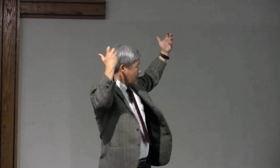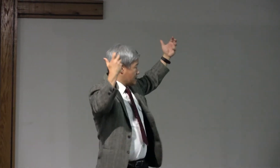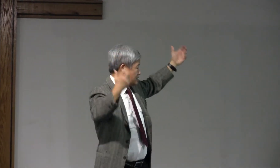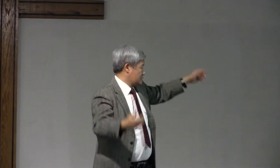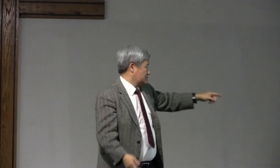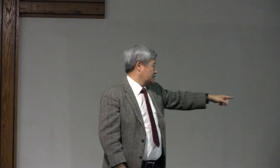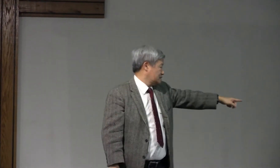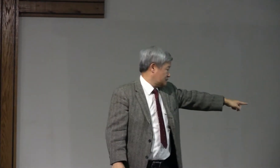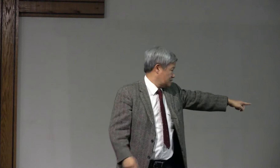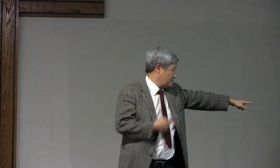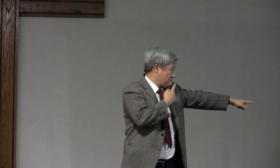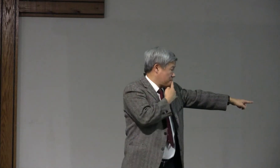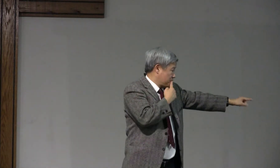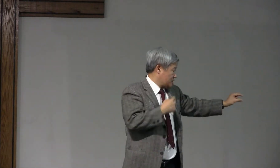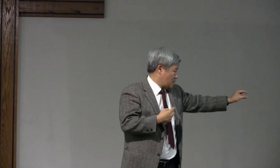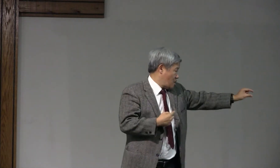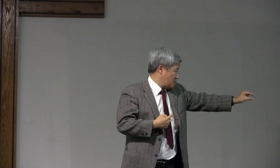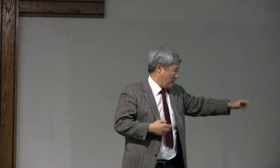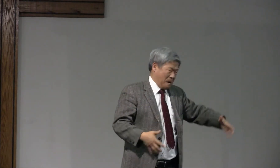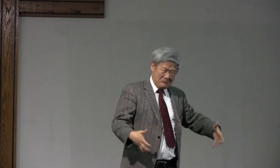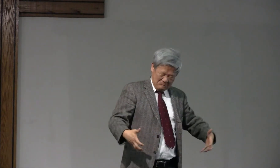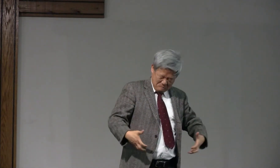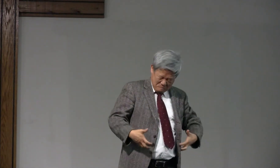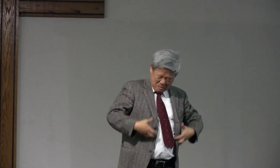And Uzziah was angry.